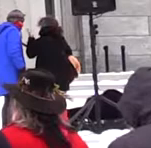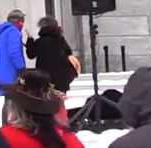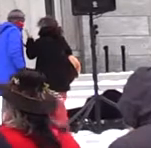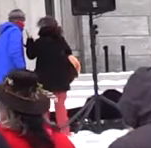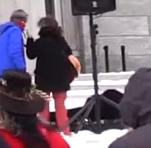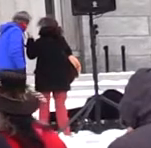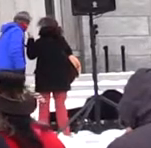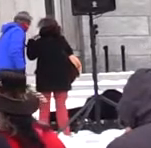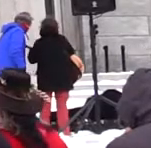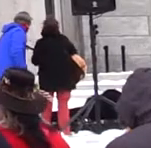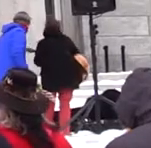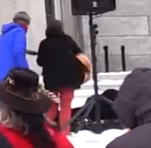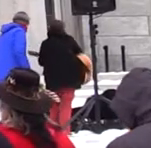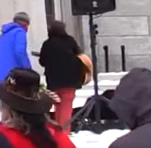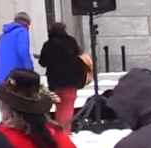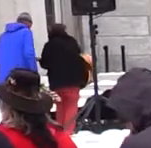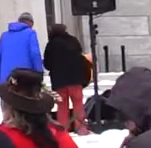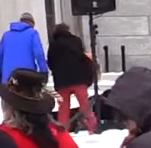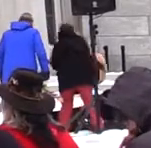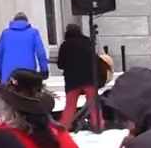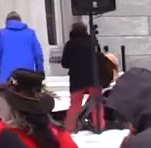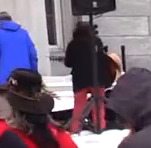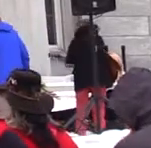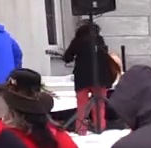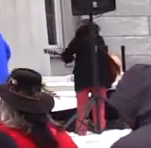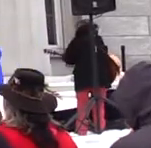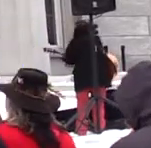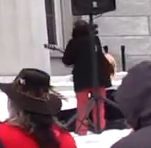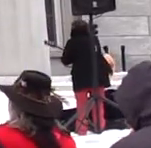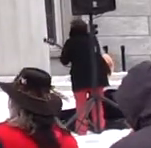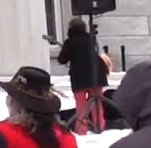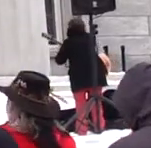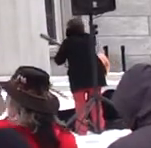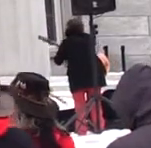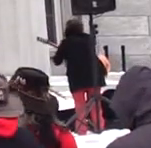And if that wasn't enough, I also fell in love this week, so